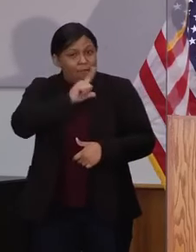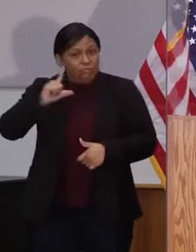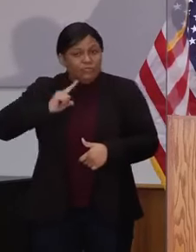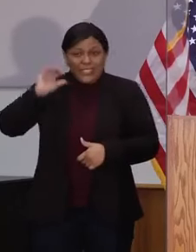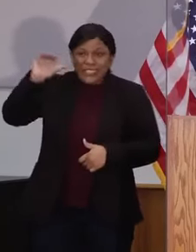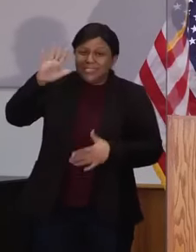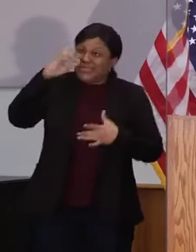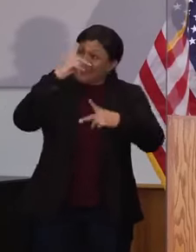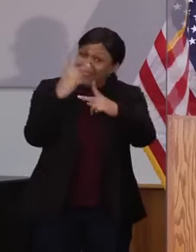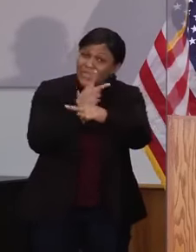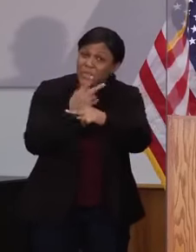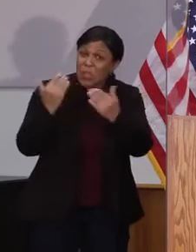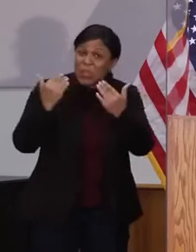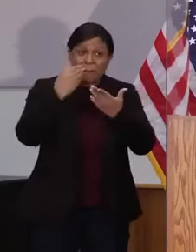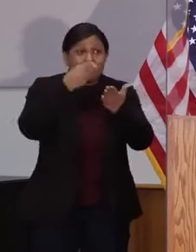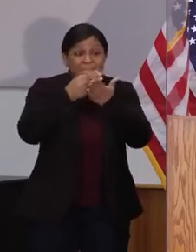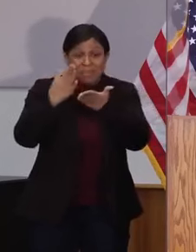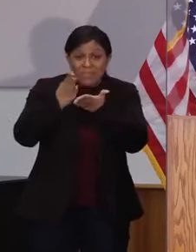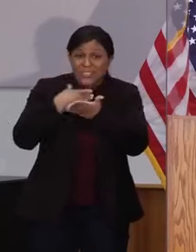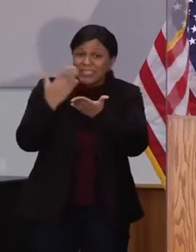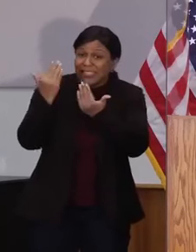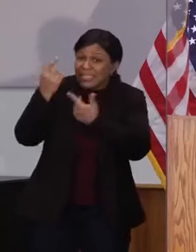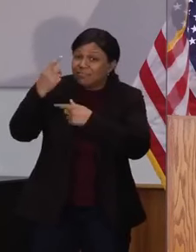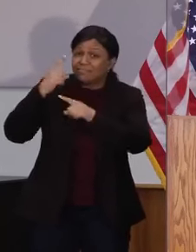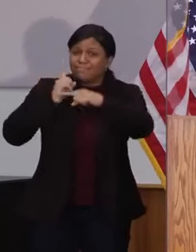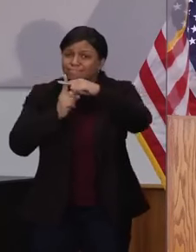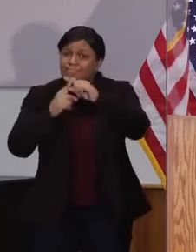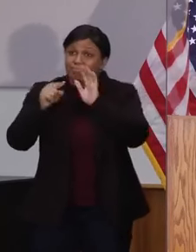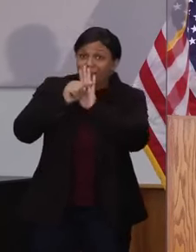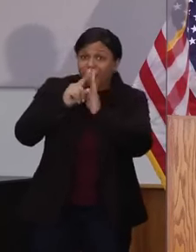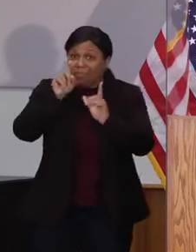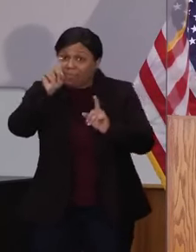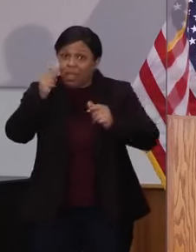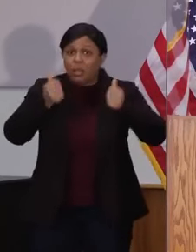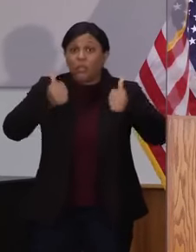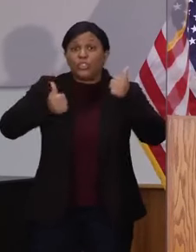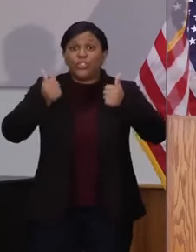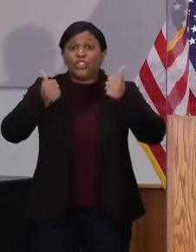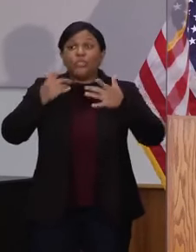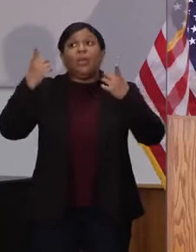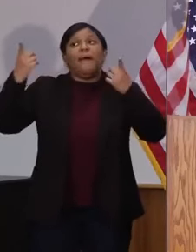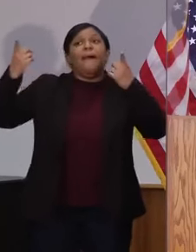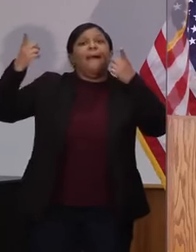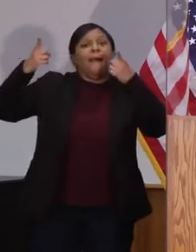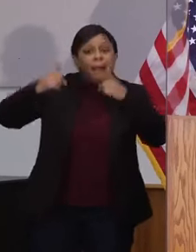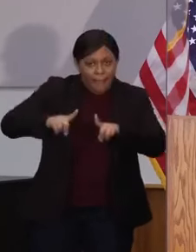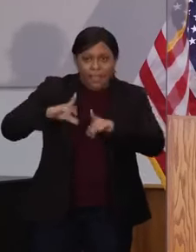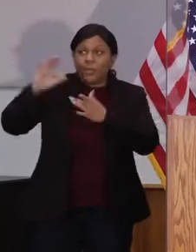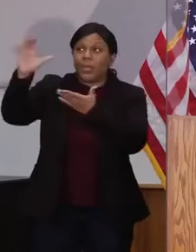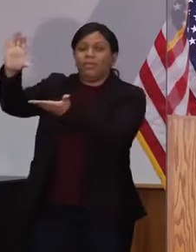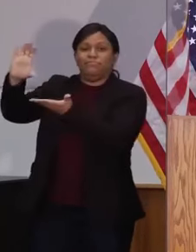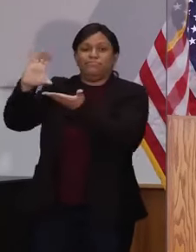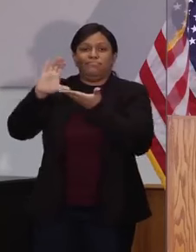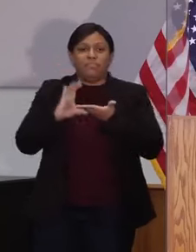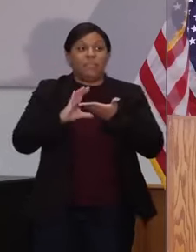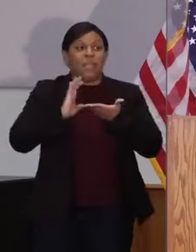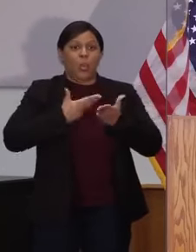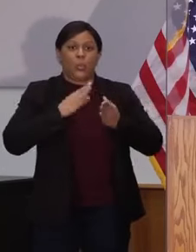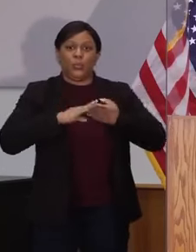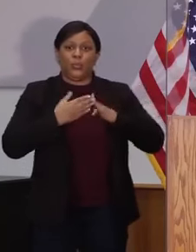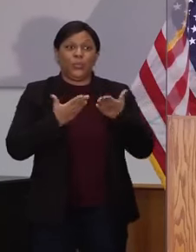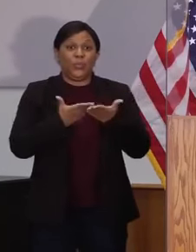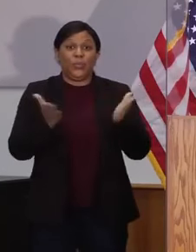out, discuss what's good, what's bad, and then come to a conclusion that allows our communities to have the